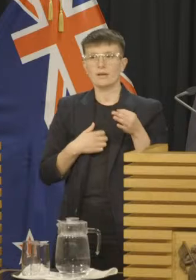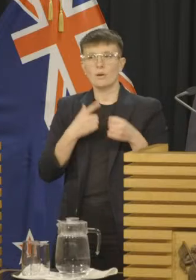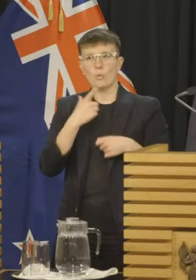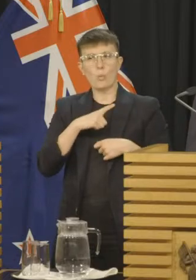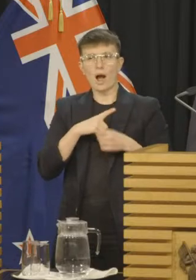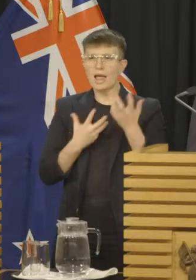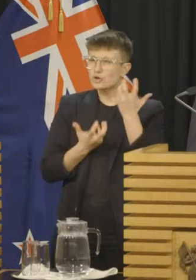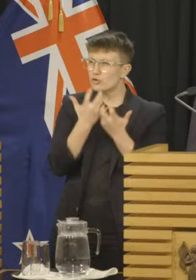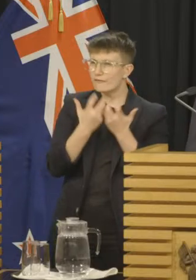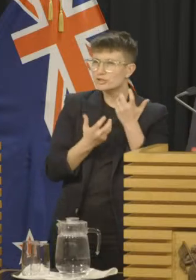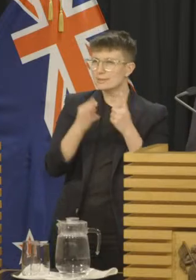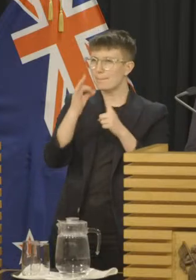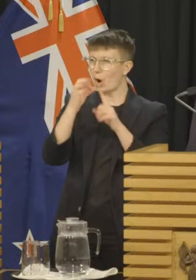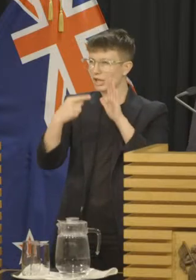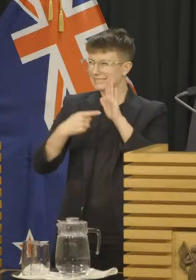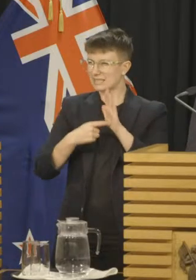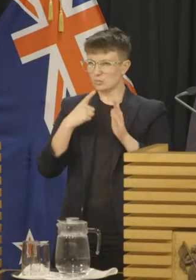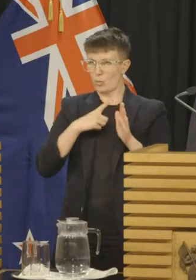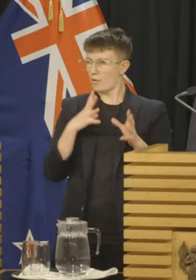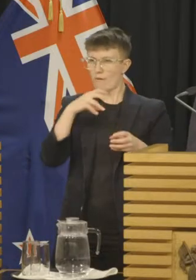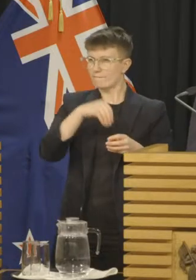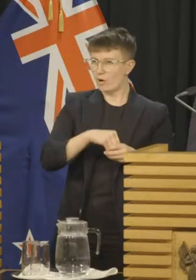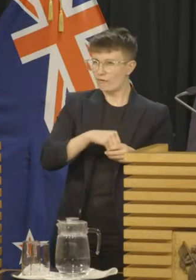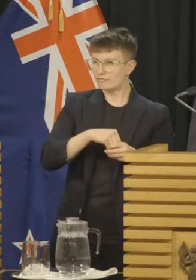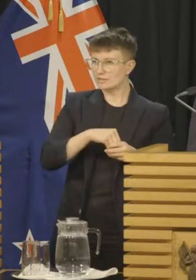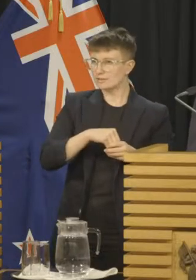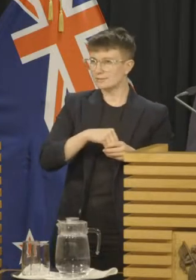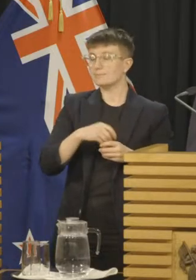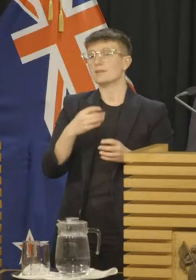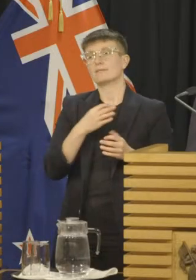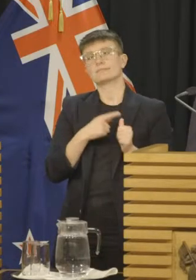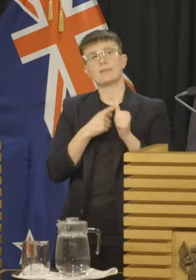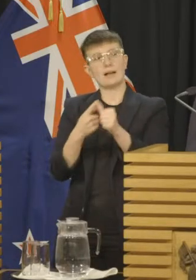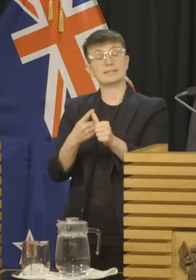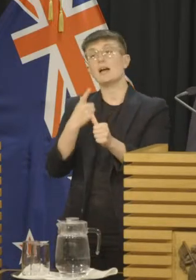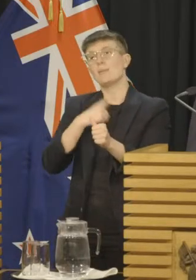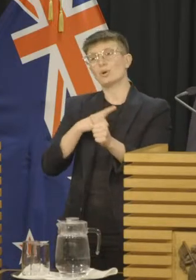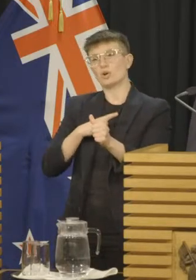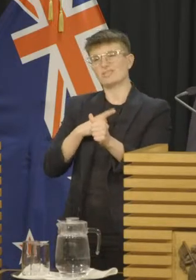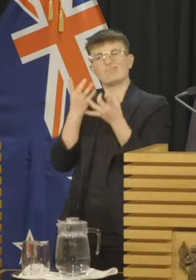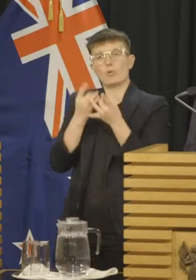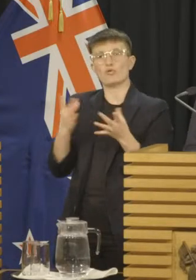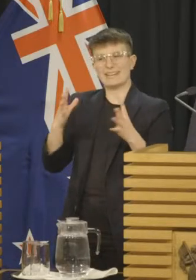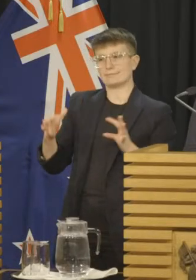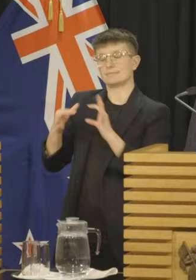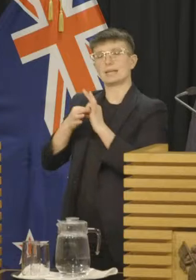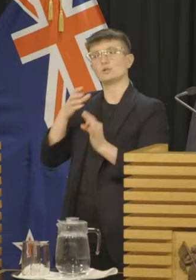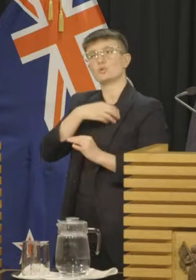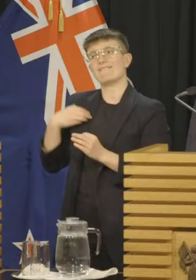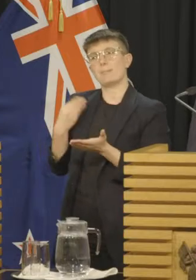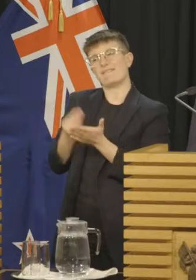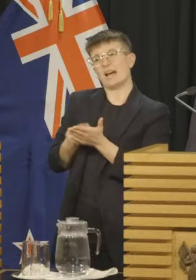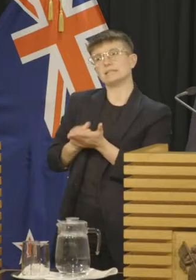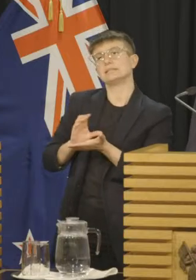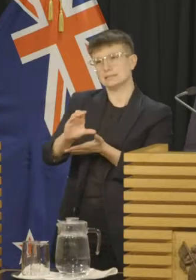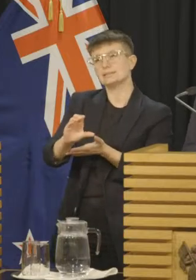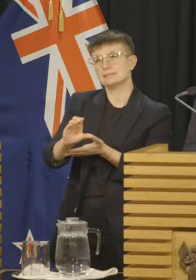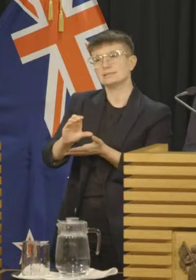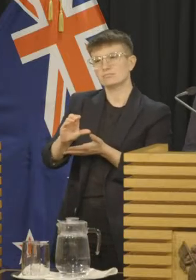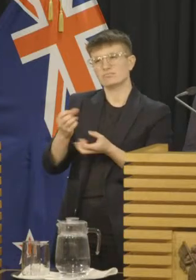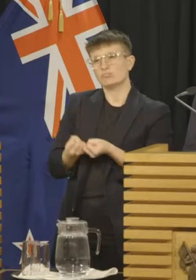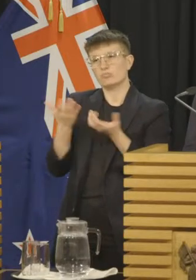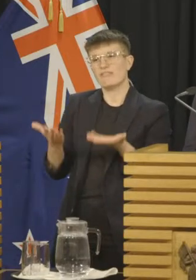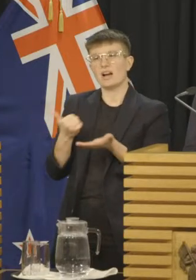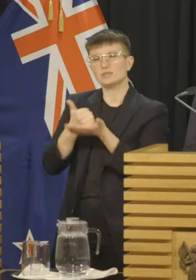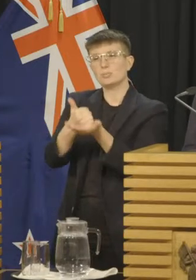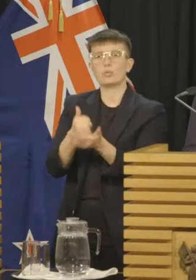this? The universities and politics, of course, sit on the Crown's balance sheet, so we're already providing support to the public institutions. Schools are a